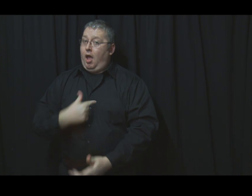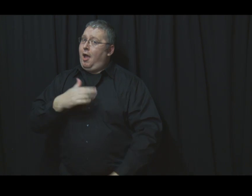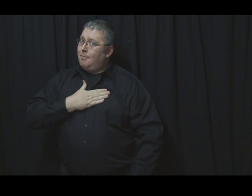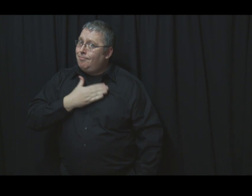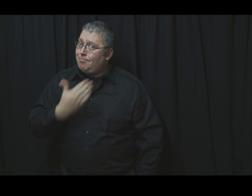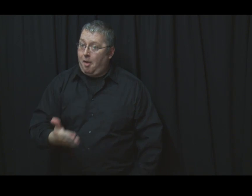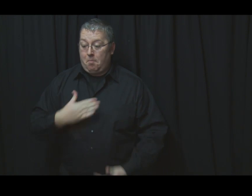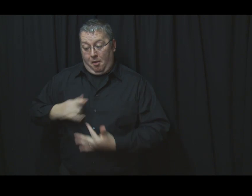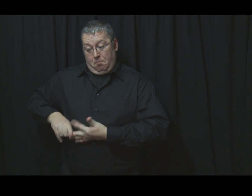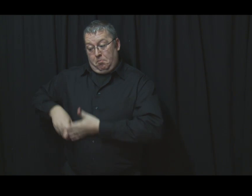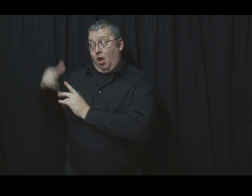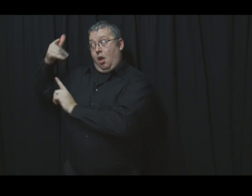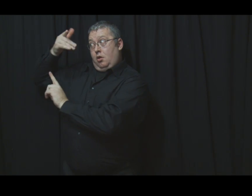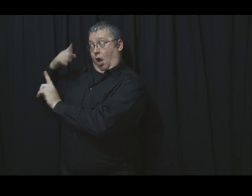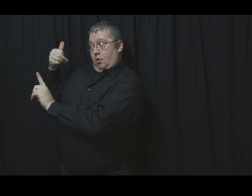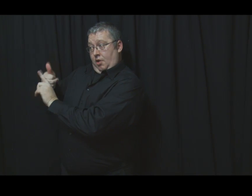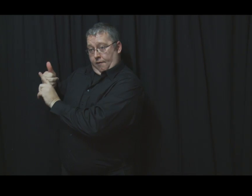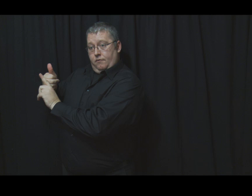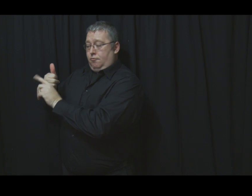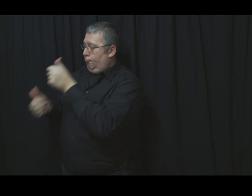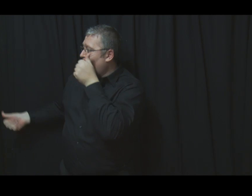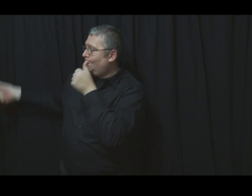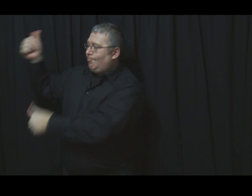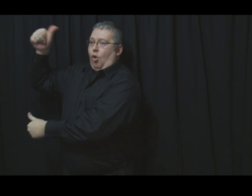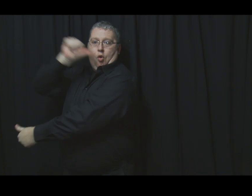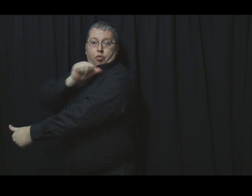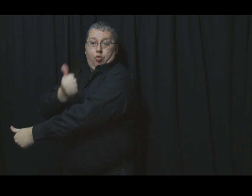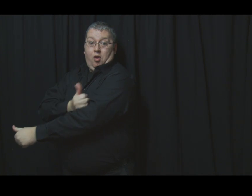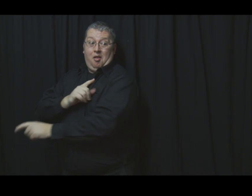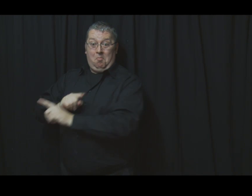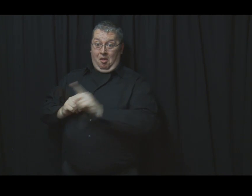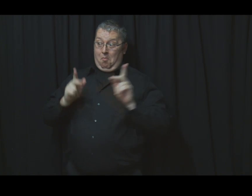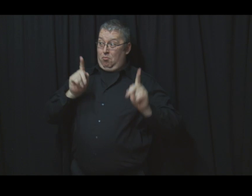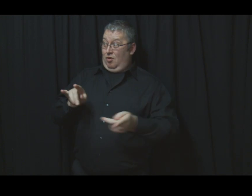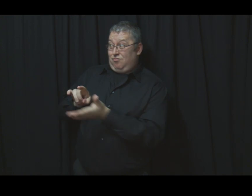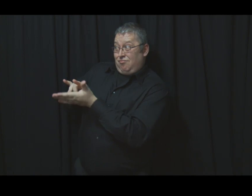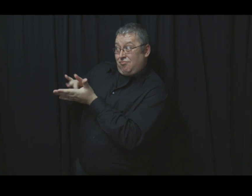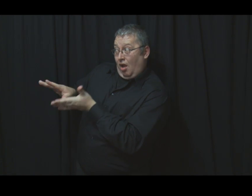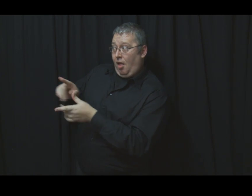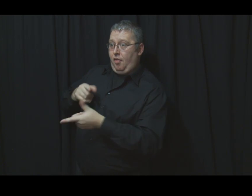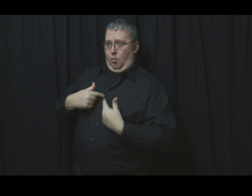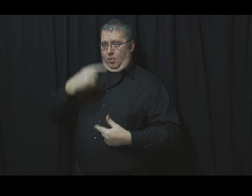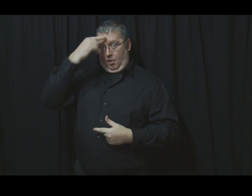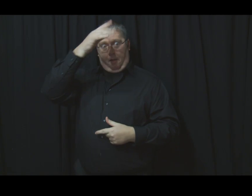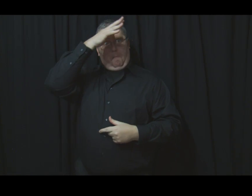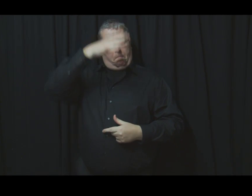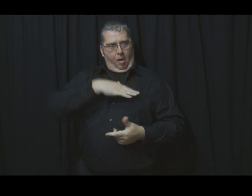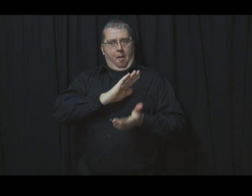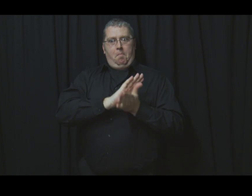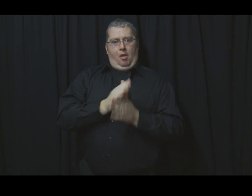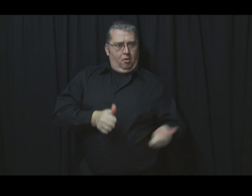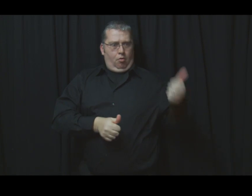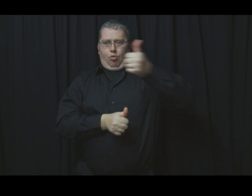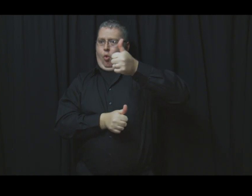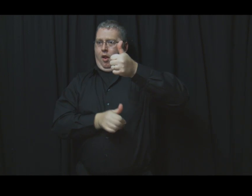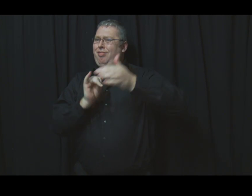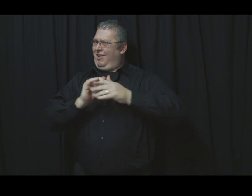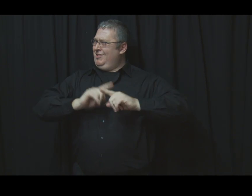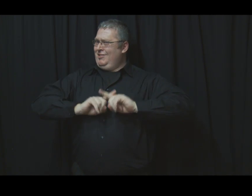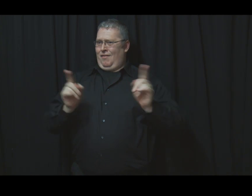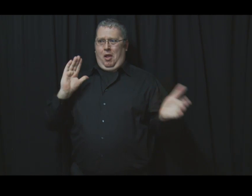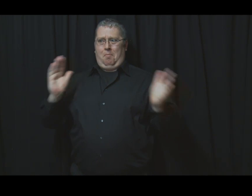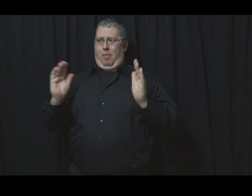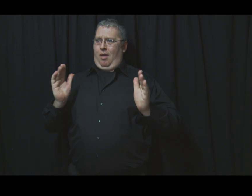that God is the ultimate authority. But if someone doesn't accept that, then man has to be the ultimate authority. And that's really the difference when it comes down